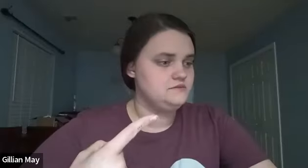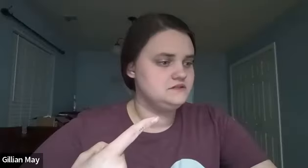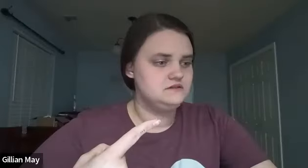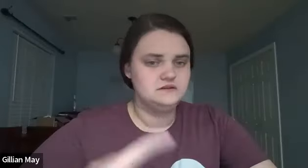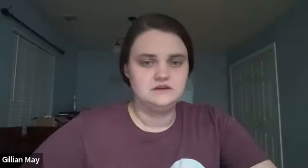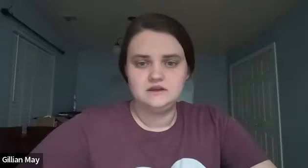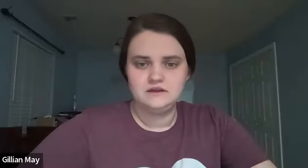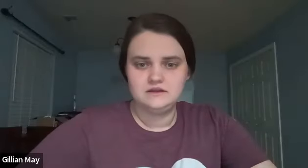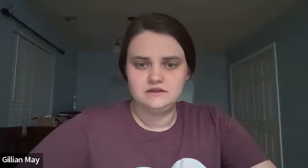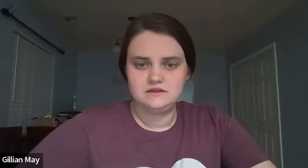jobs.